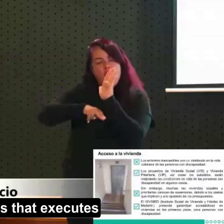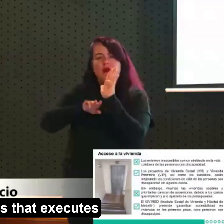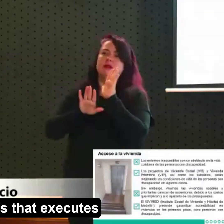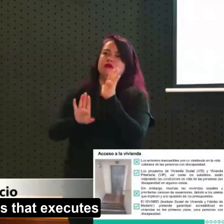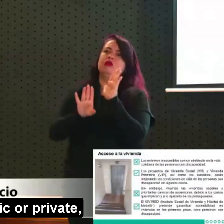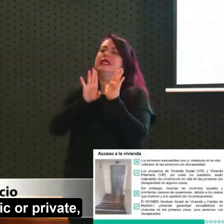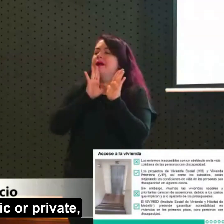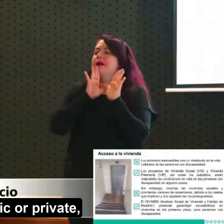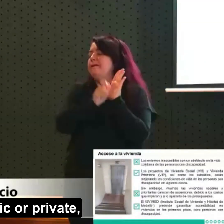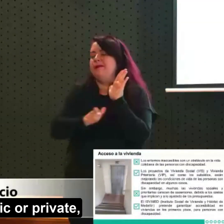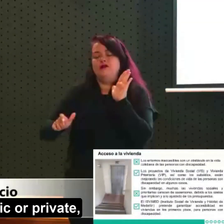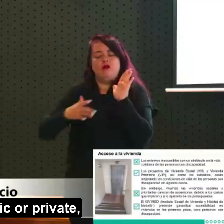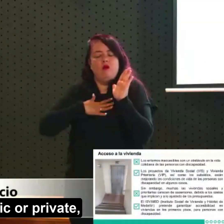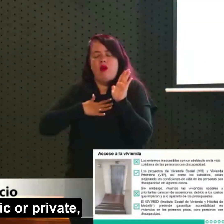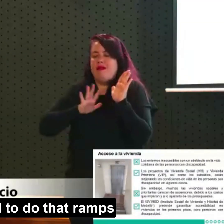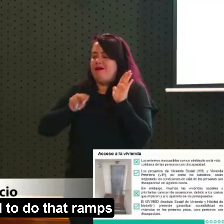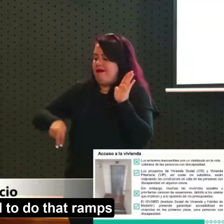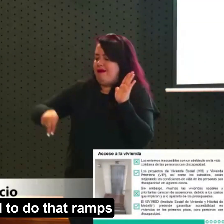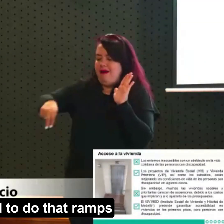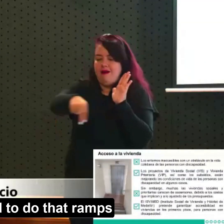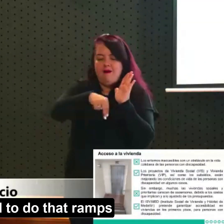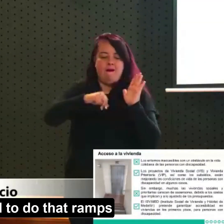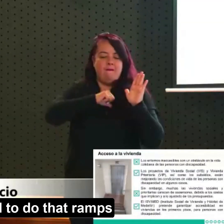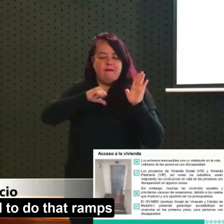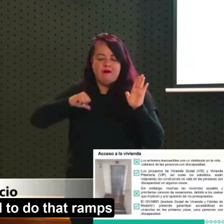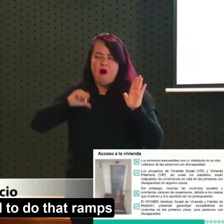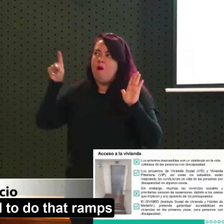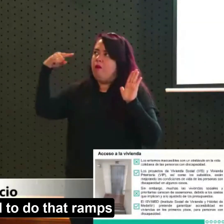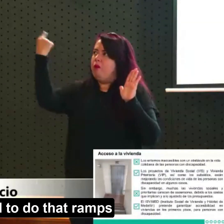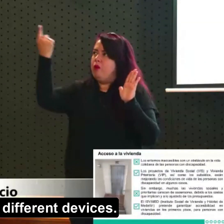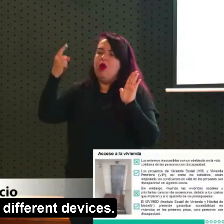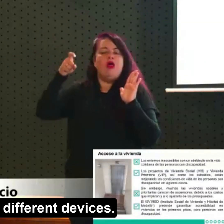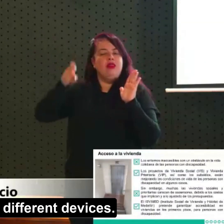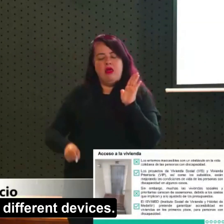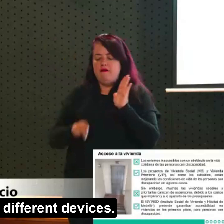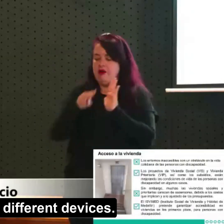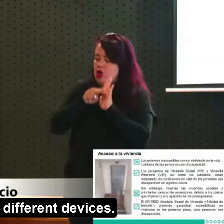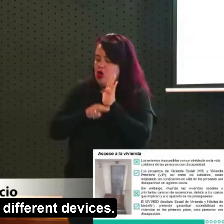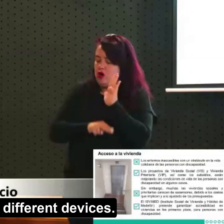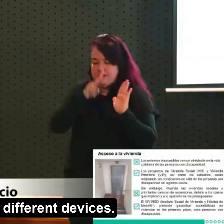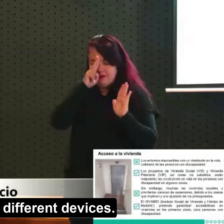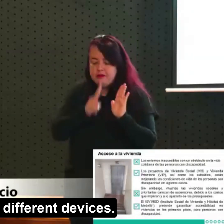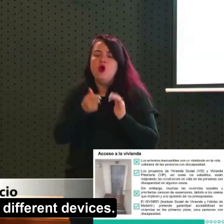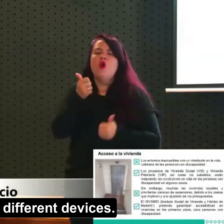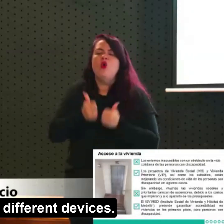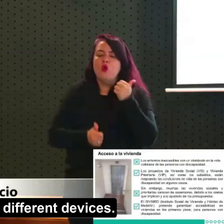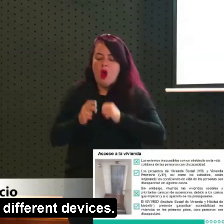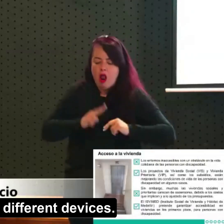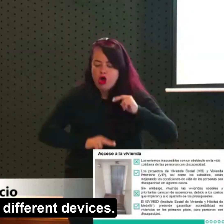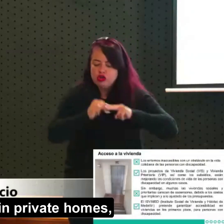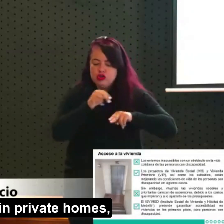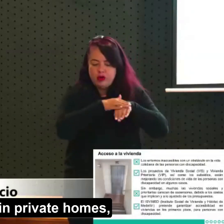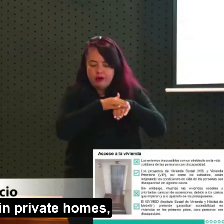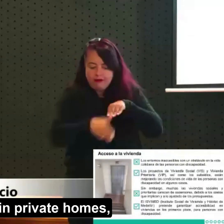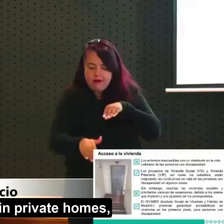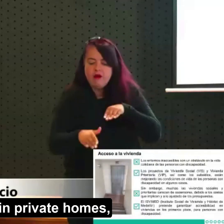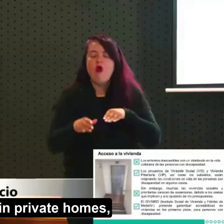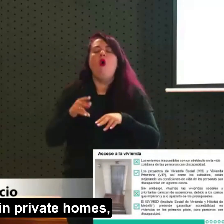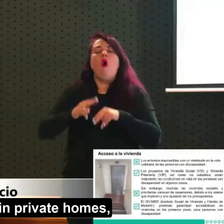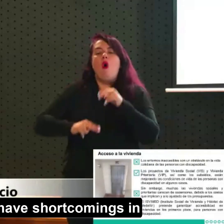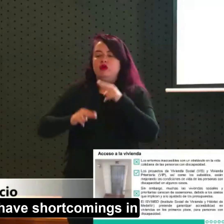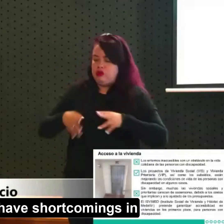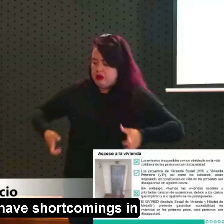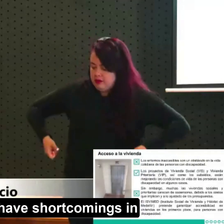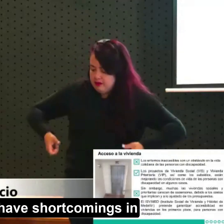is that executes, public or private, they need to do that. Ramps regarding different devices, but within